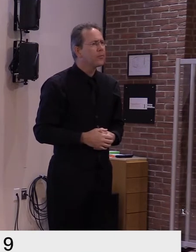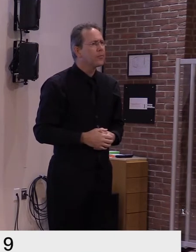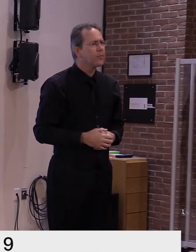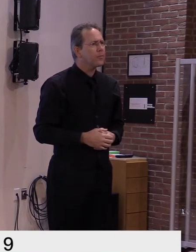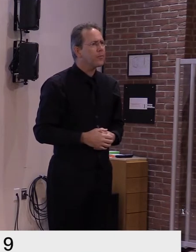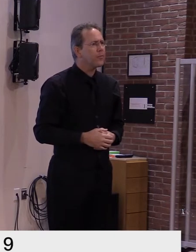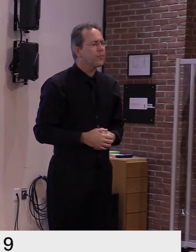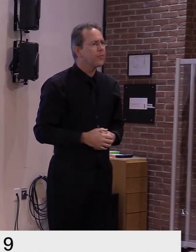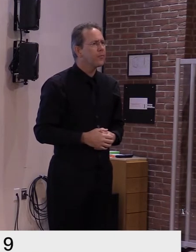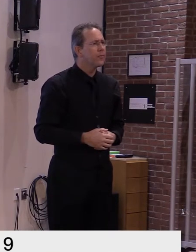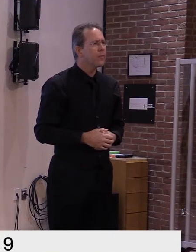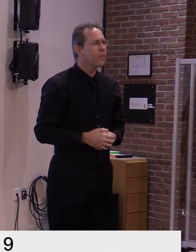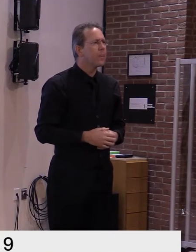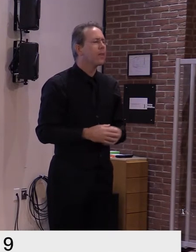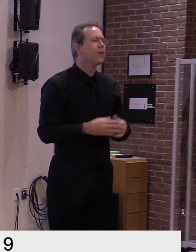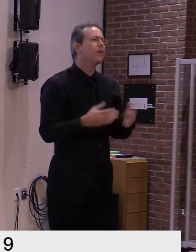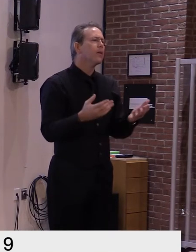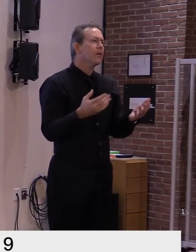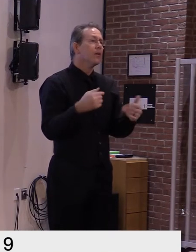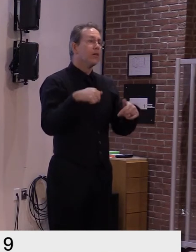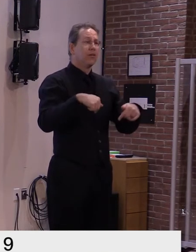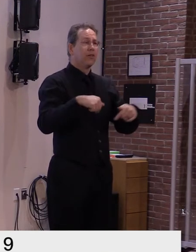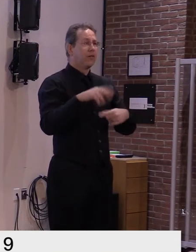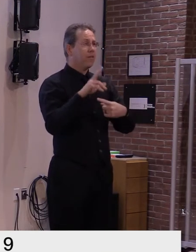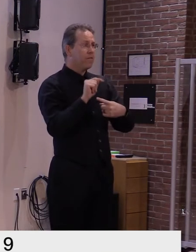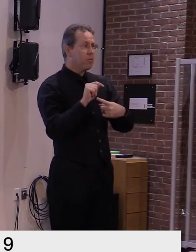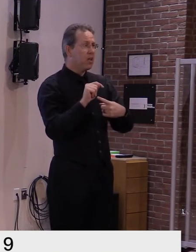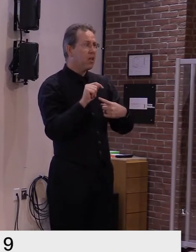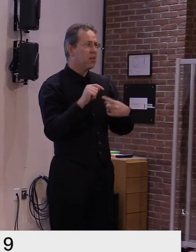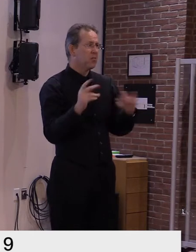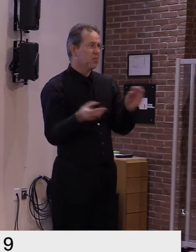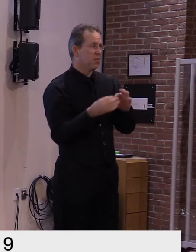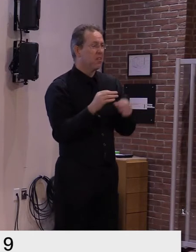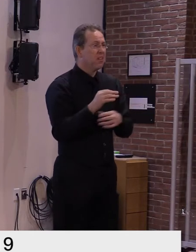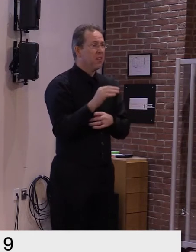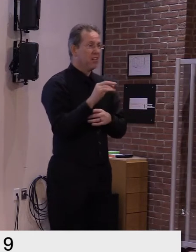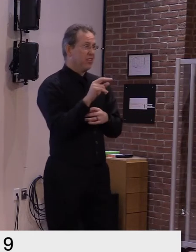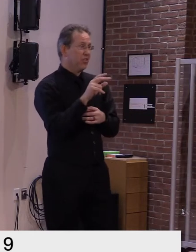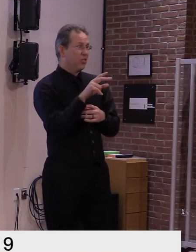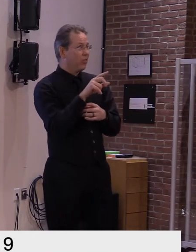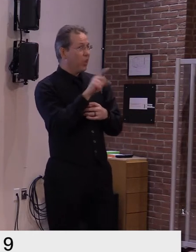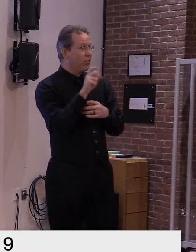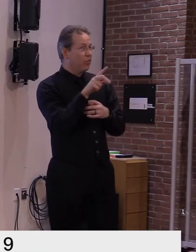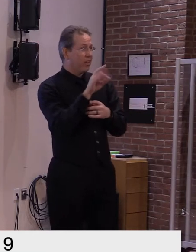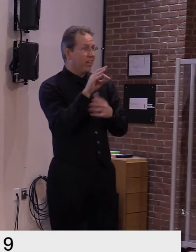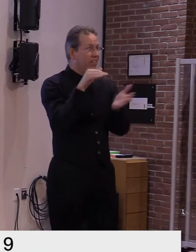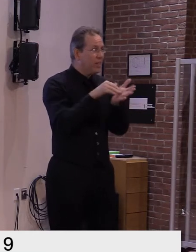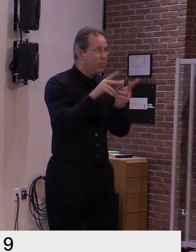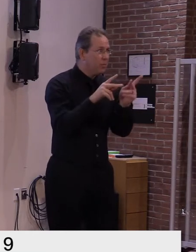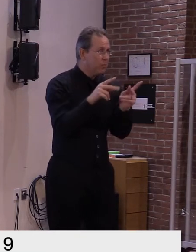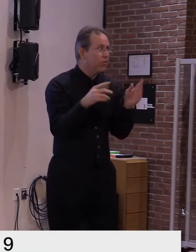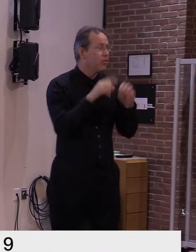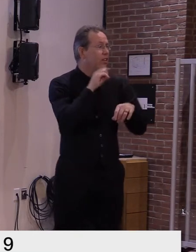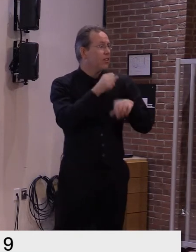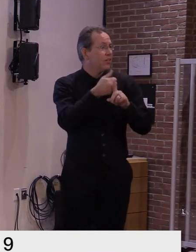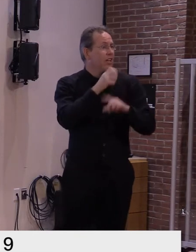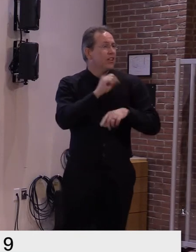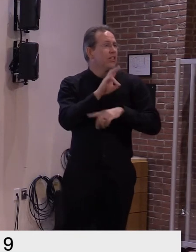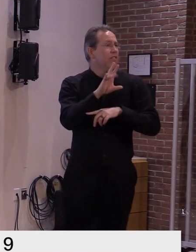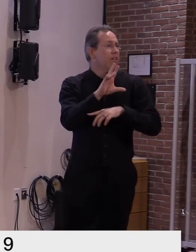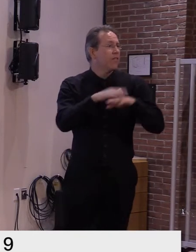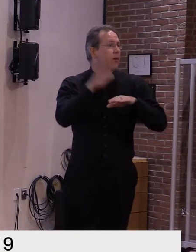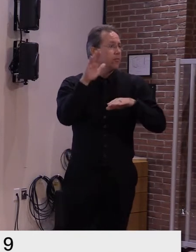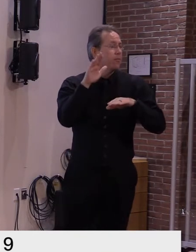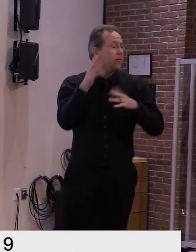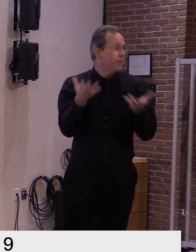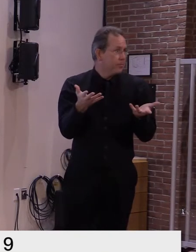49,000 Vermonters in the category of age 75 and older. Once we finish this category,